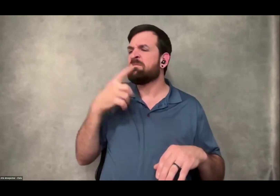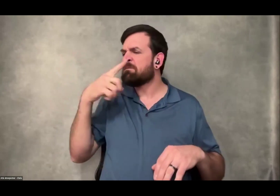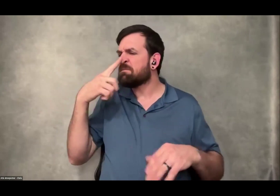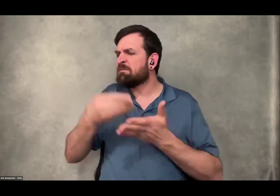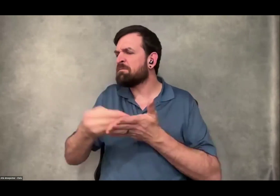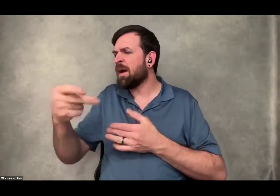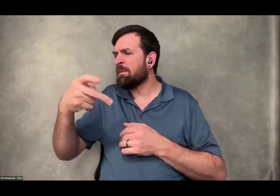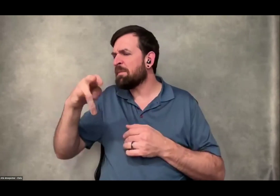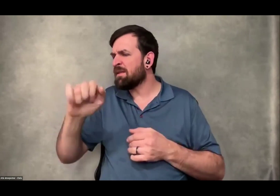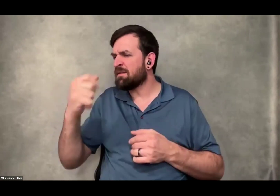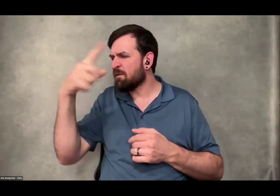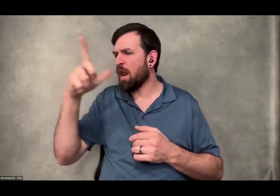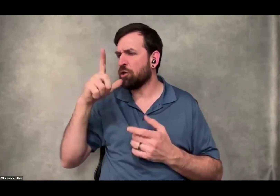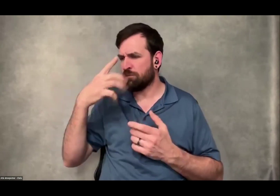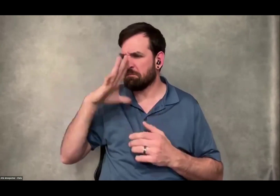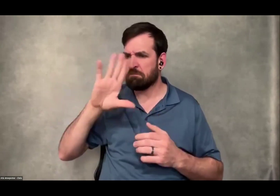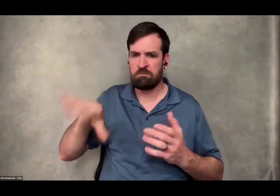pizza for lunch.